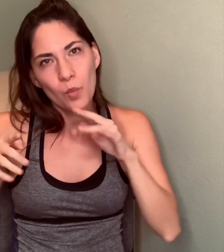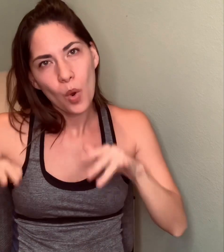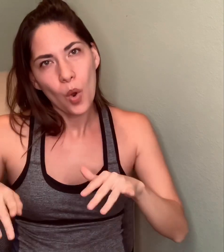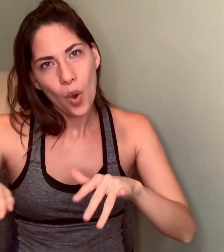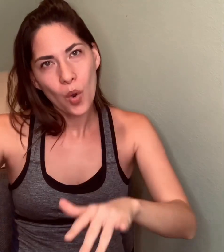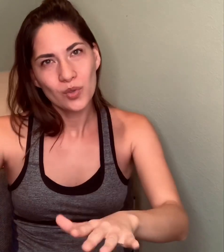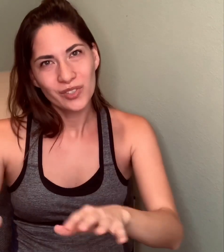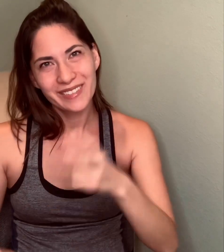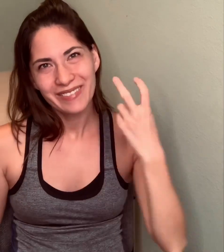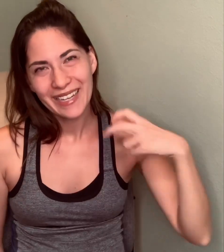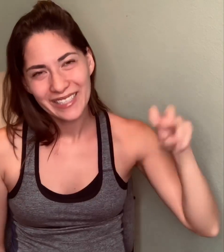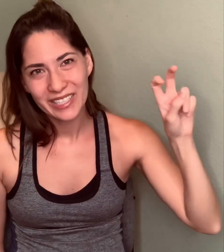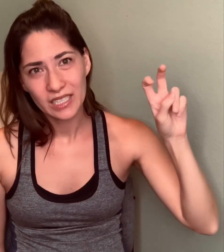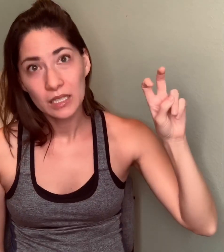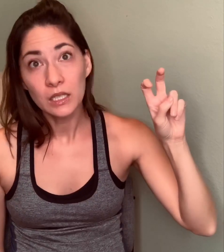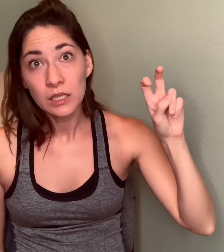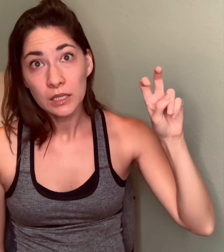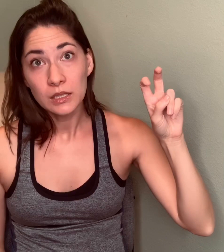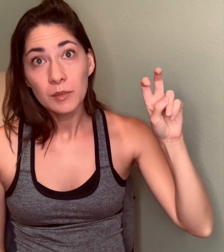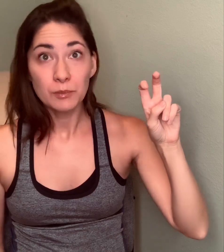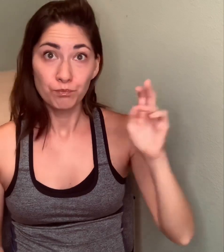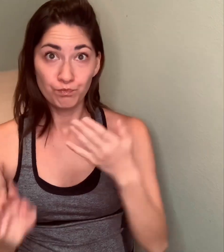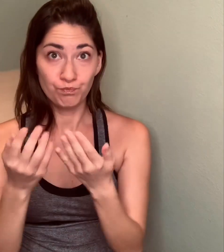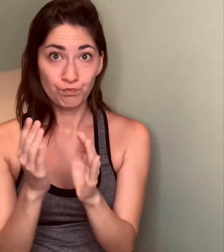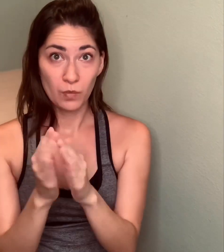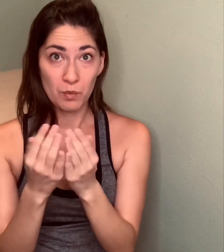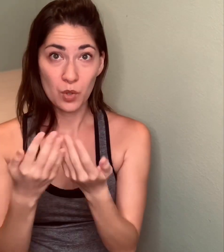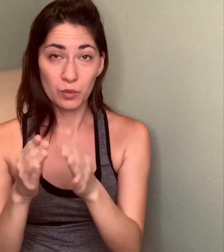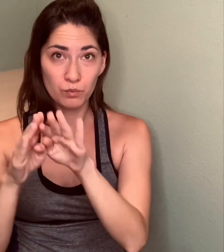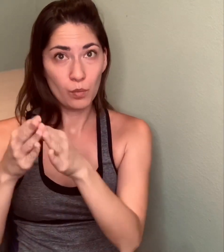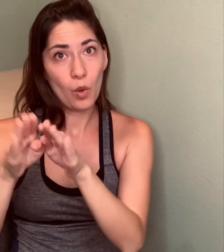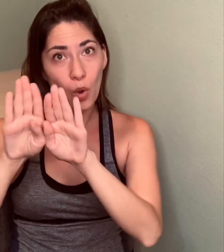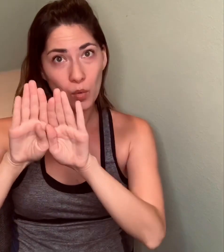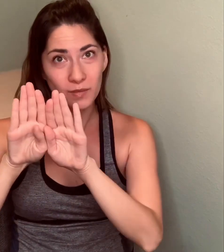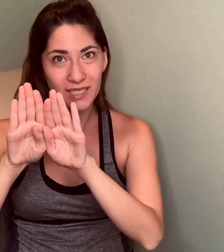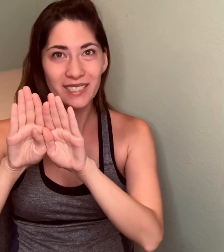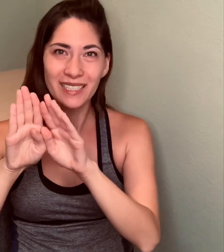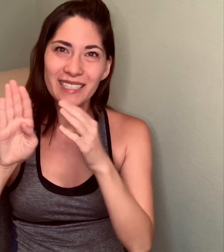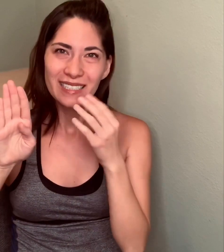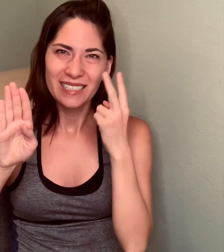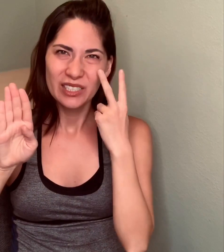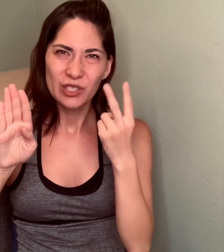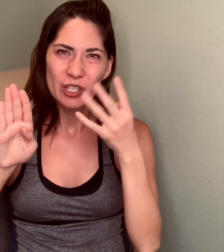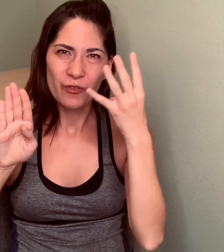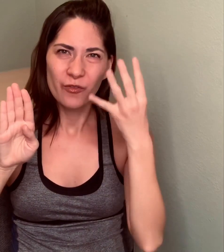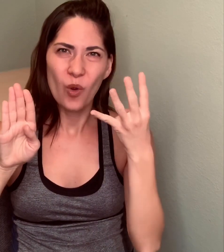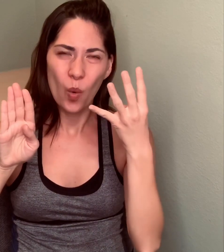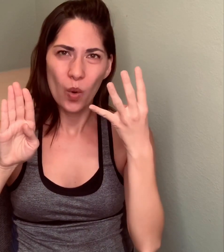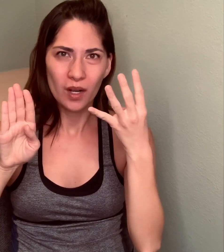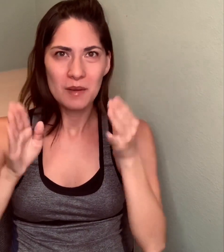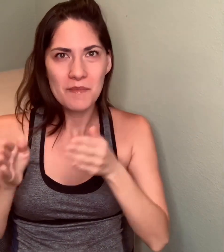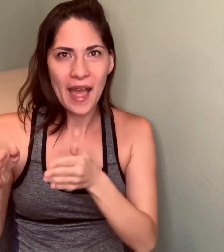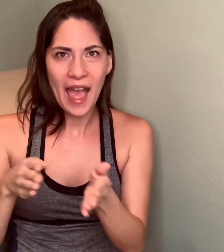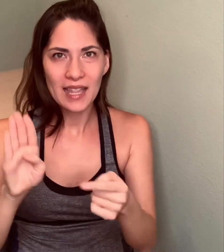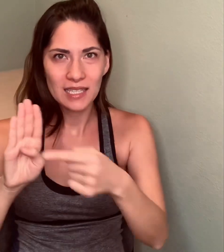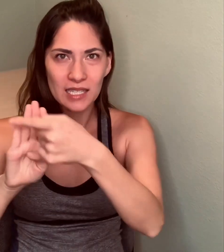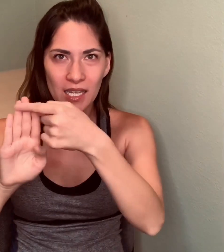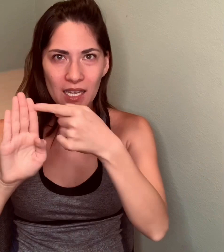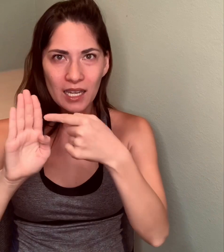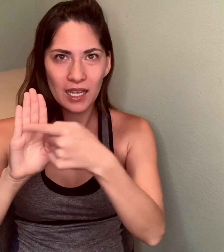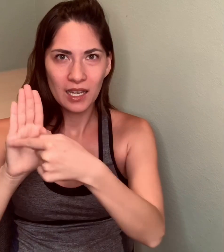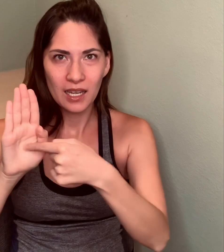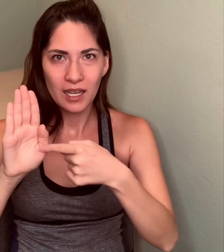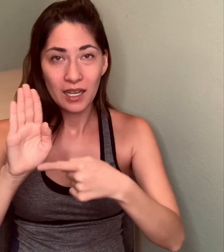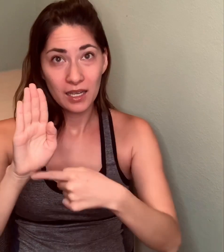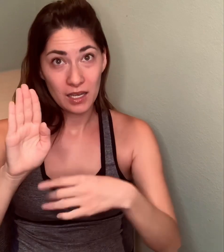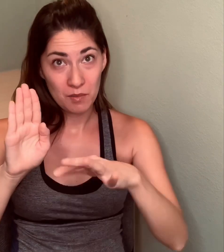what you do is you see these little tracks, and you have 4 different paths you can choose. You can choose the submarine, the